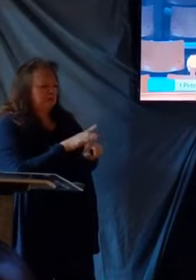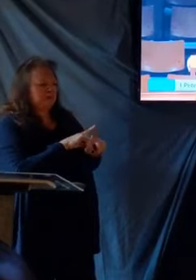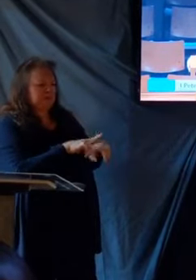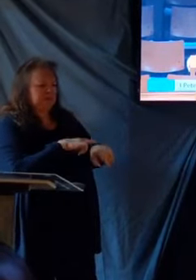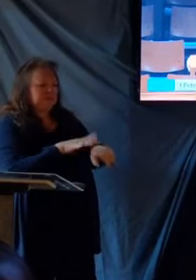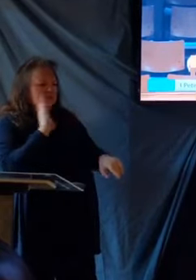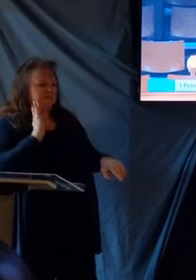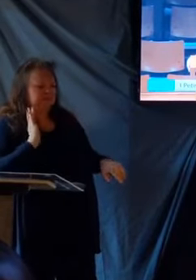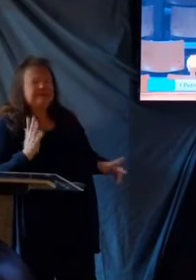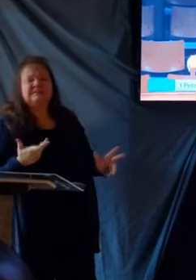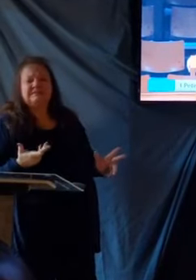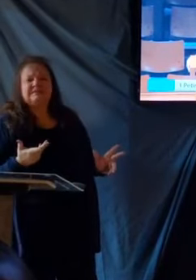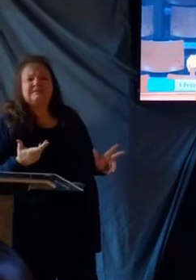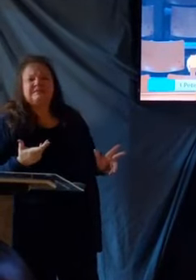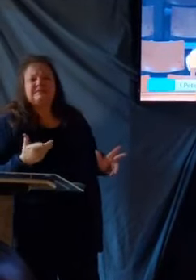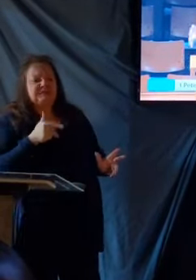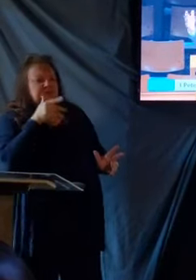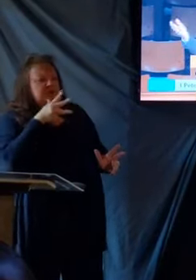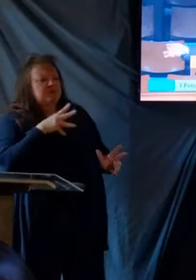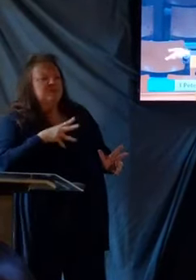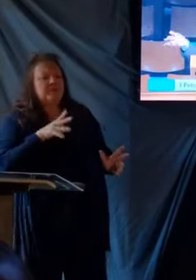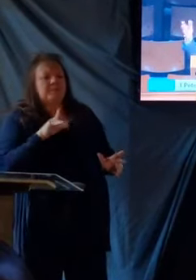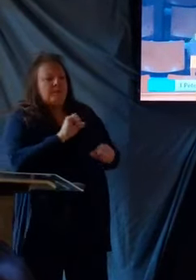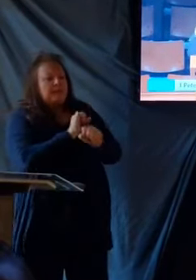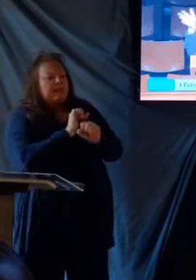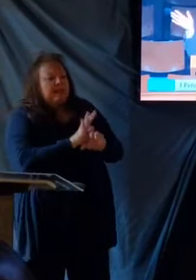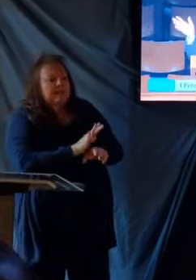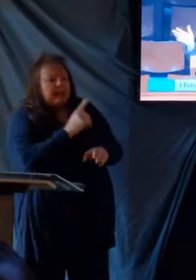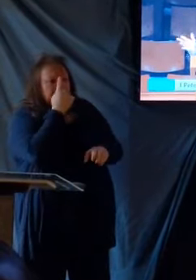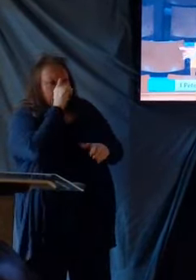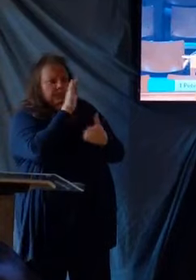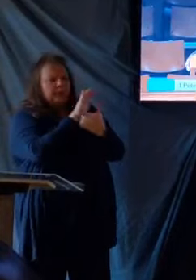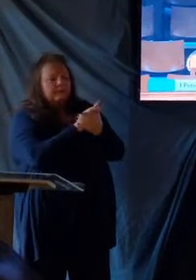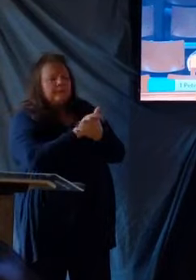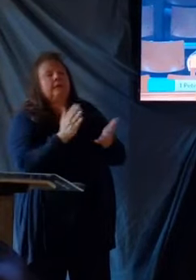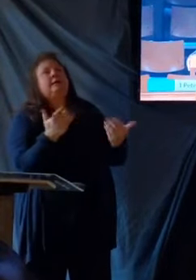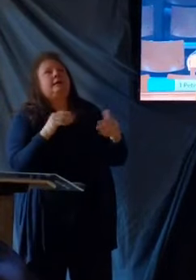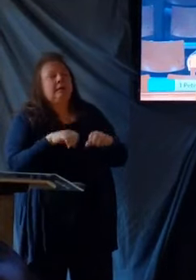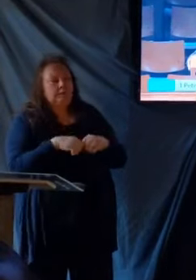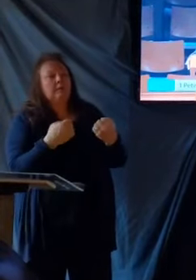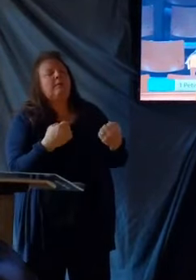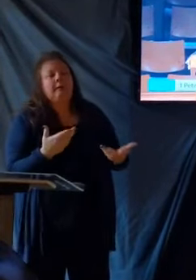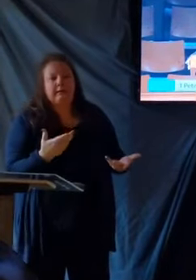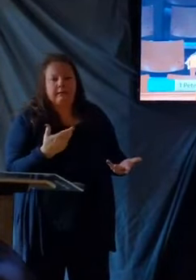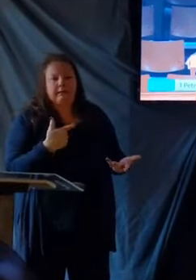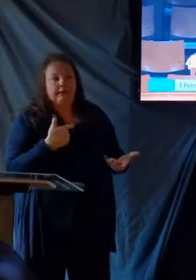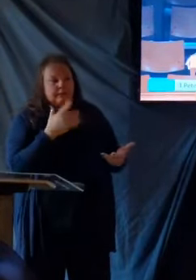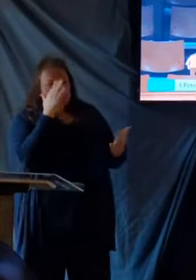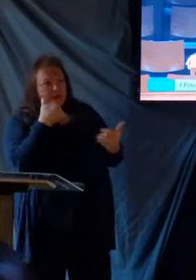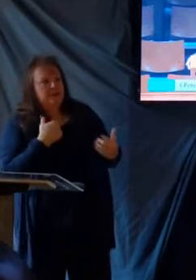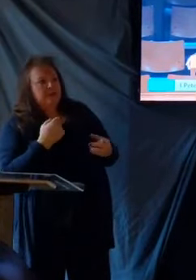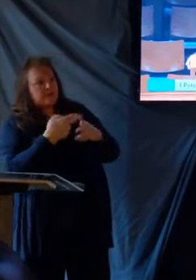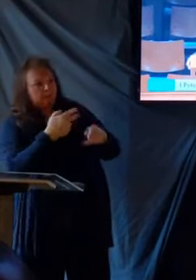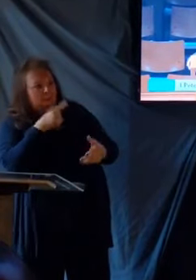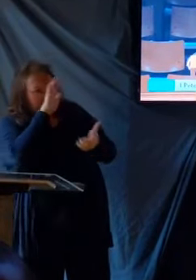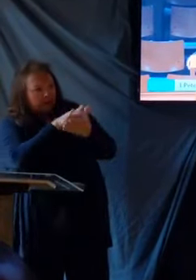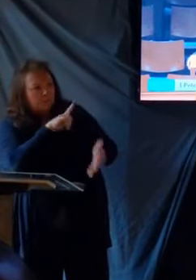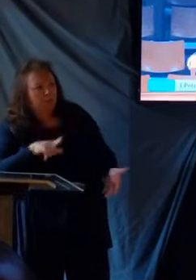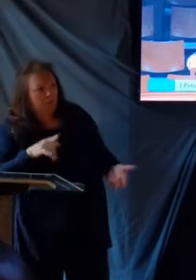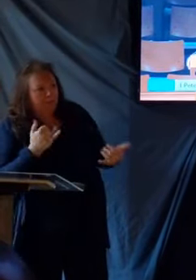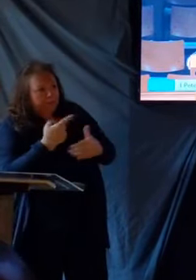day. The women were almost slaves of their husbands. Come on, give me a break. You don't expect us to do that today.